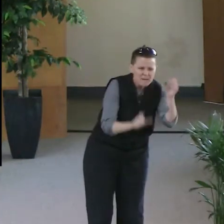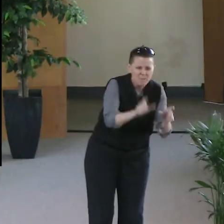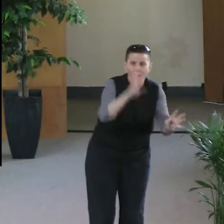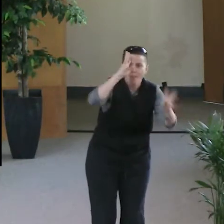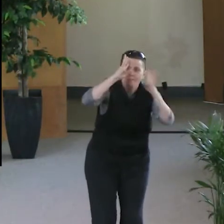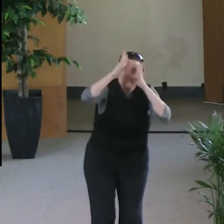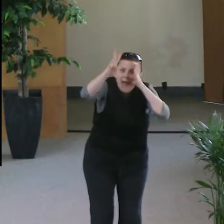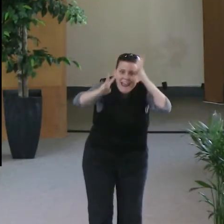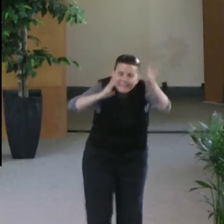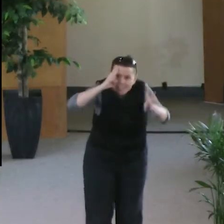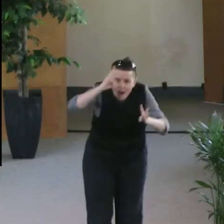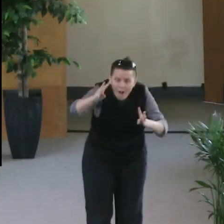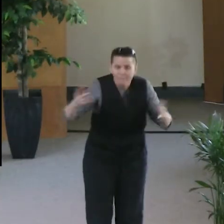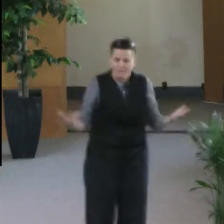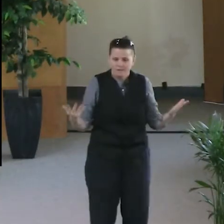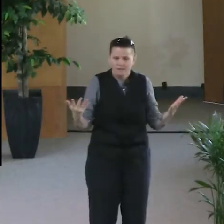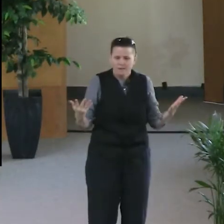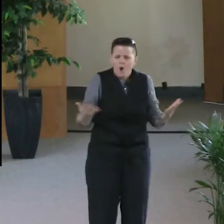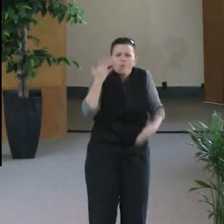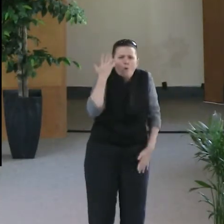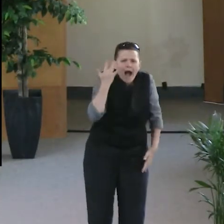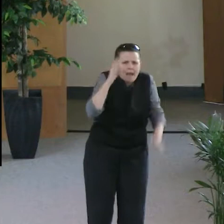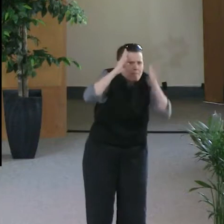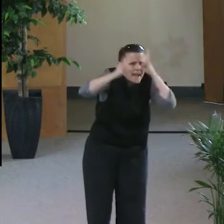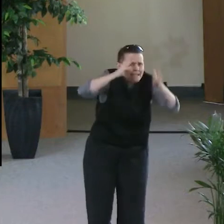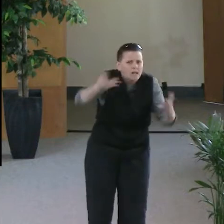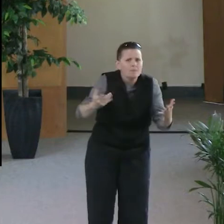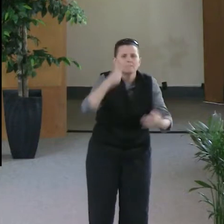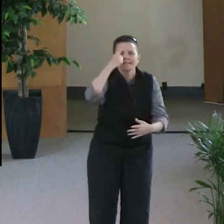by men who attempted to create God in their image.